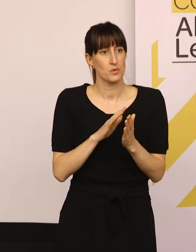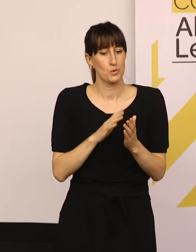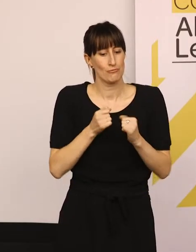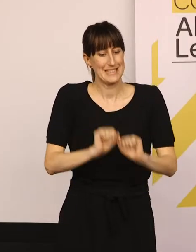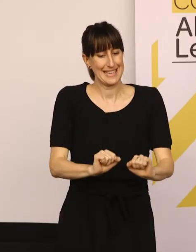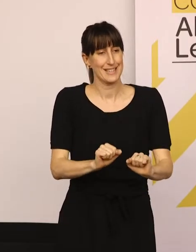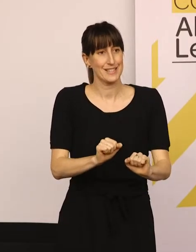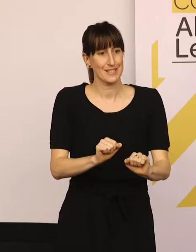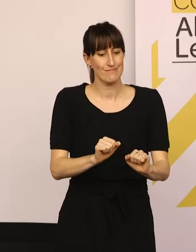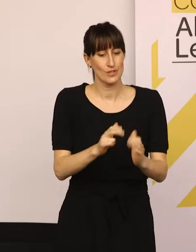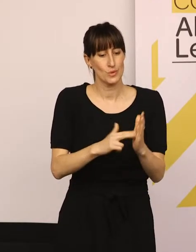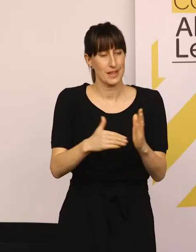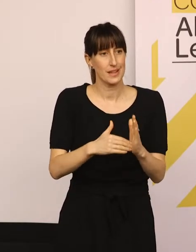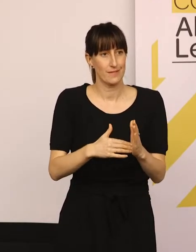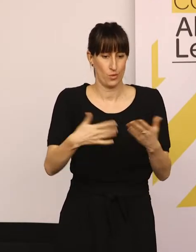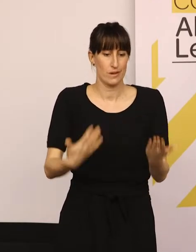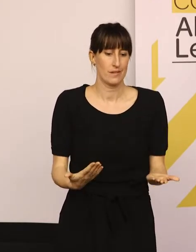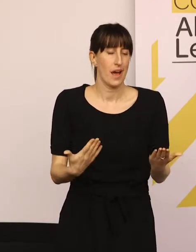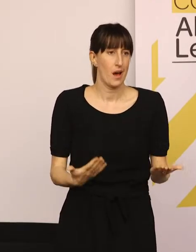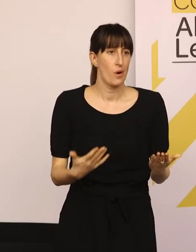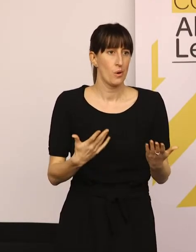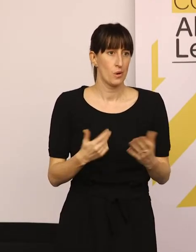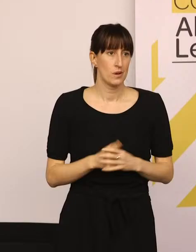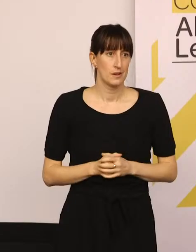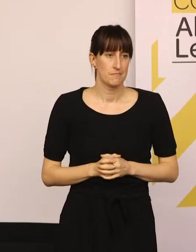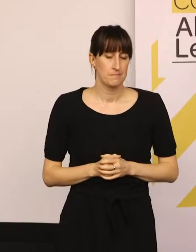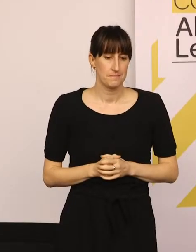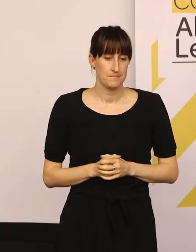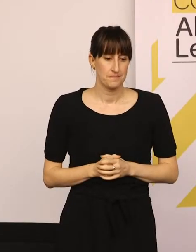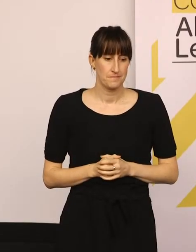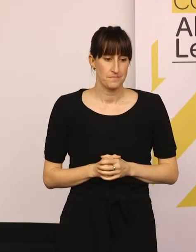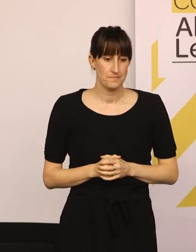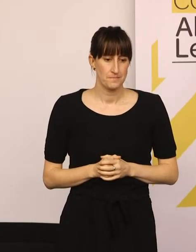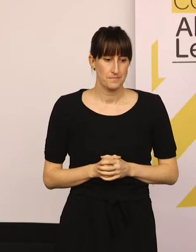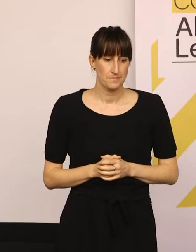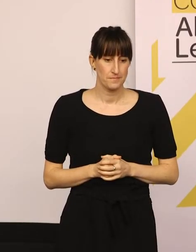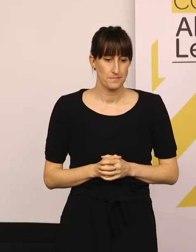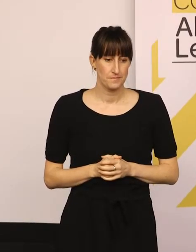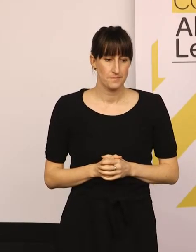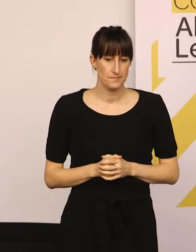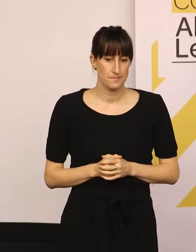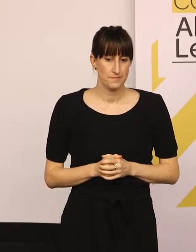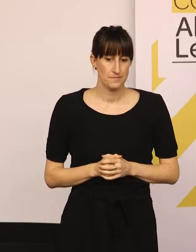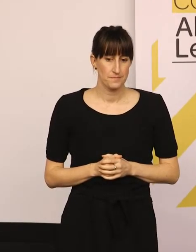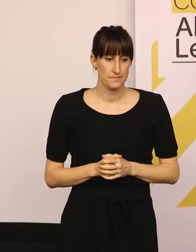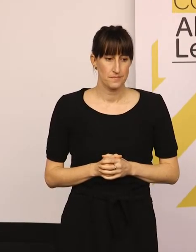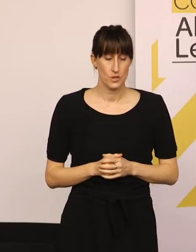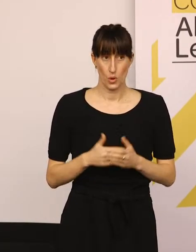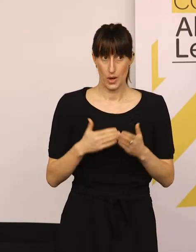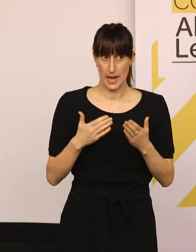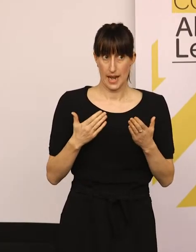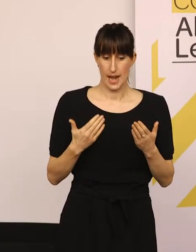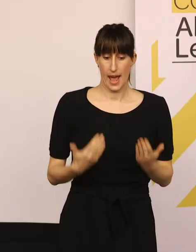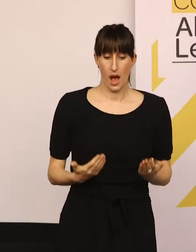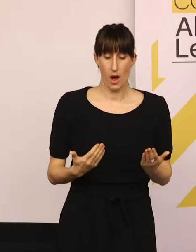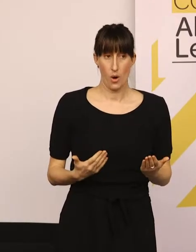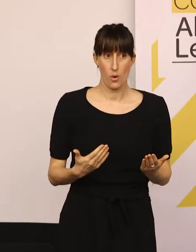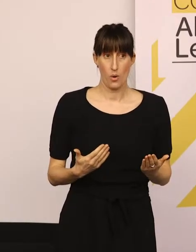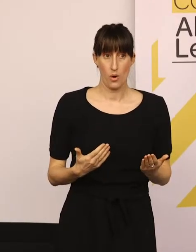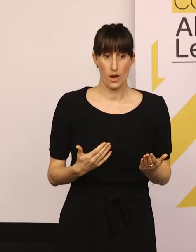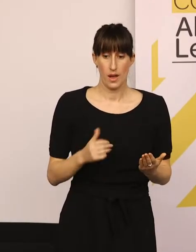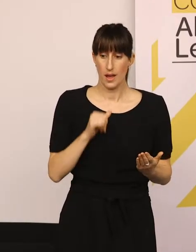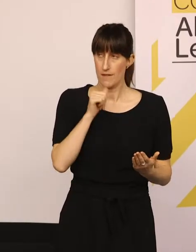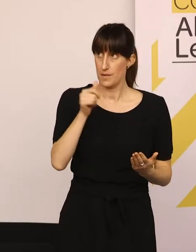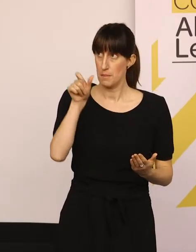So the information about this change to the opportunity, or in fact there being no opportunity now to attend a funeral or tangihanga when